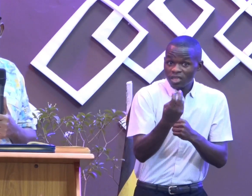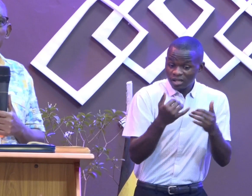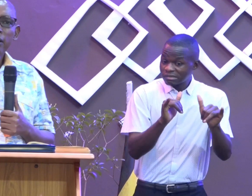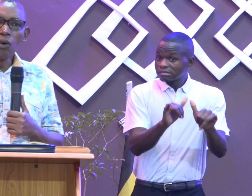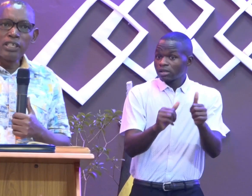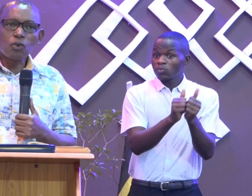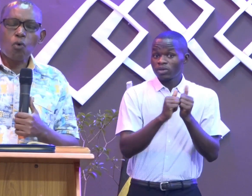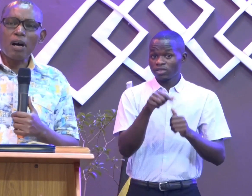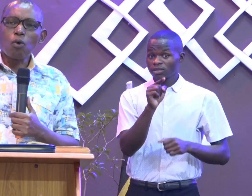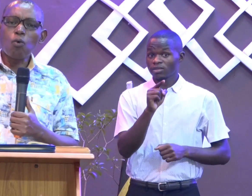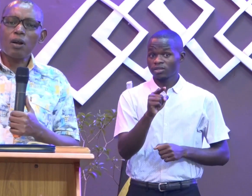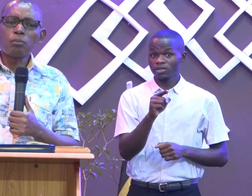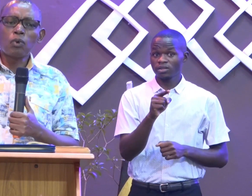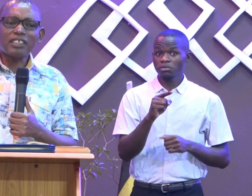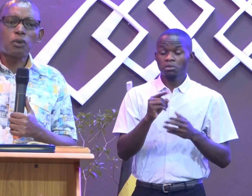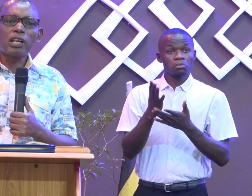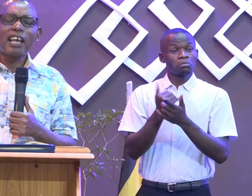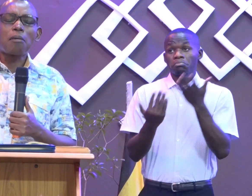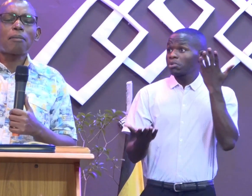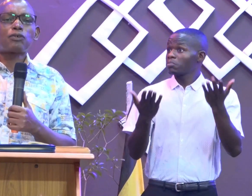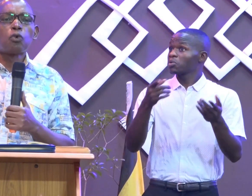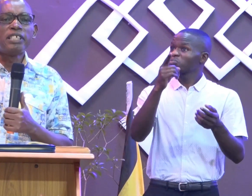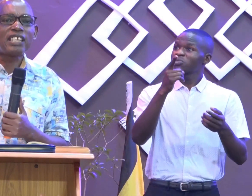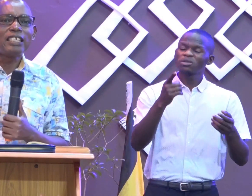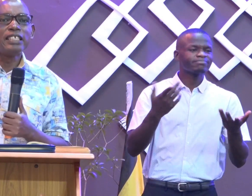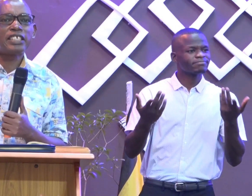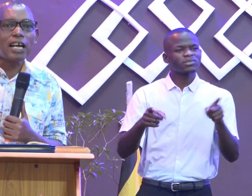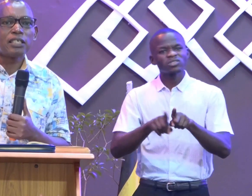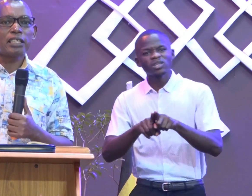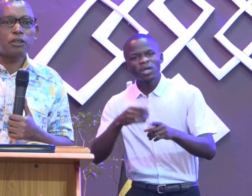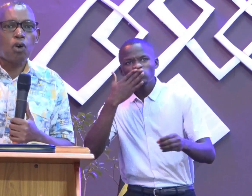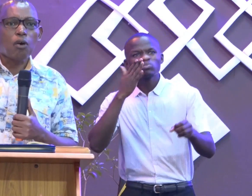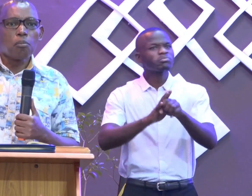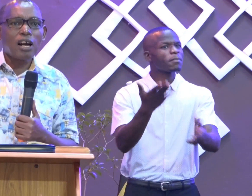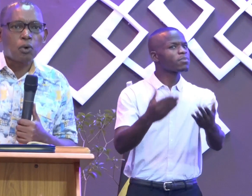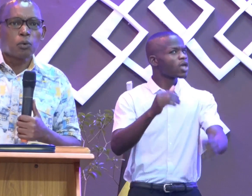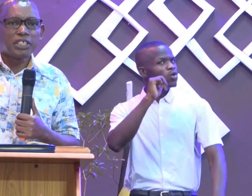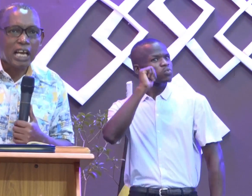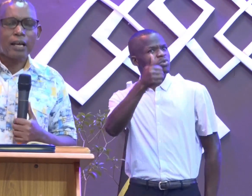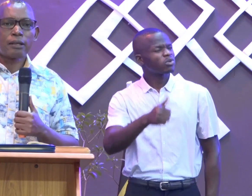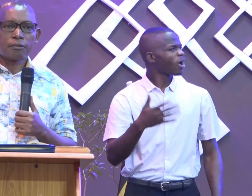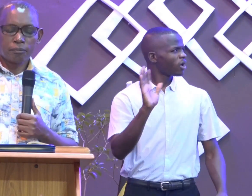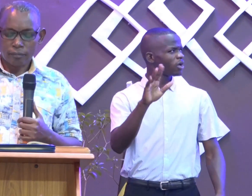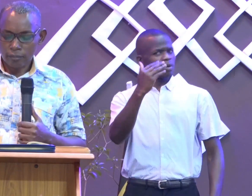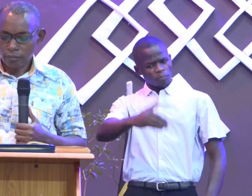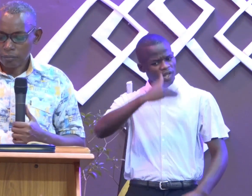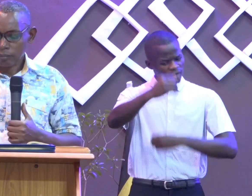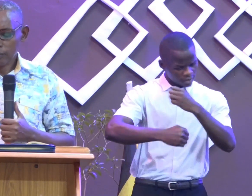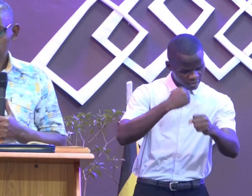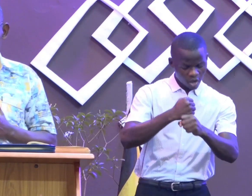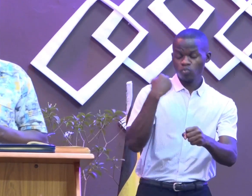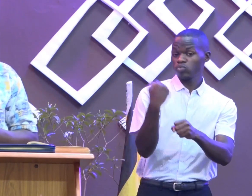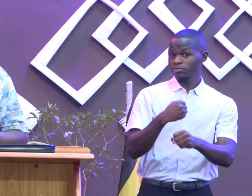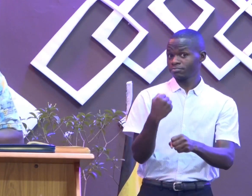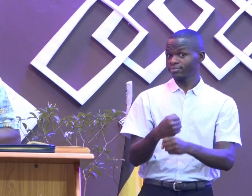you left with? Oyinza okuba ng'ogwa mu kategole y'abo abasuubiza nkya nja kikola omwaka ogujja. You may be in that